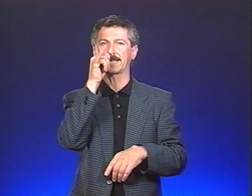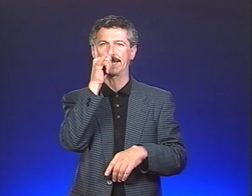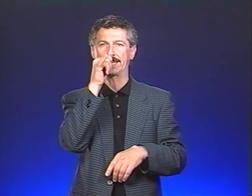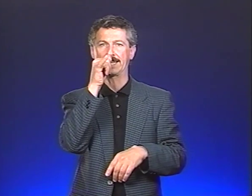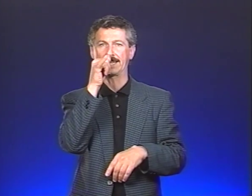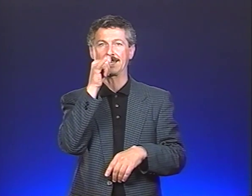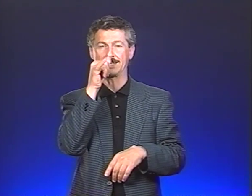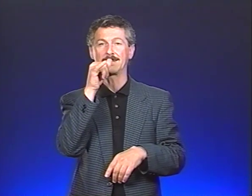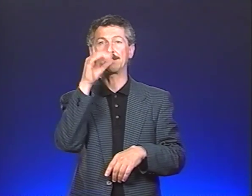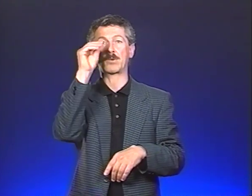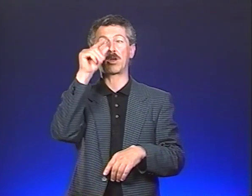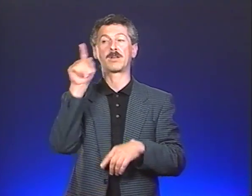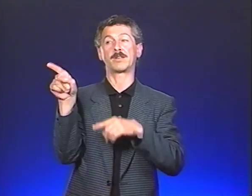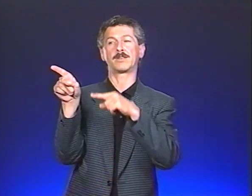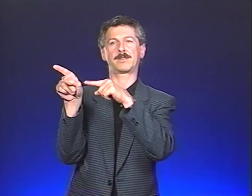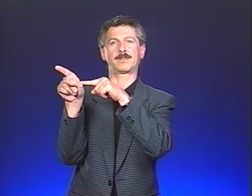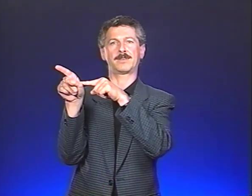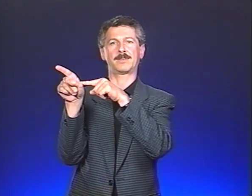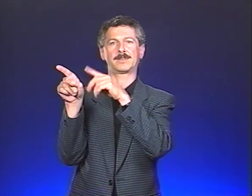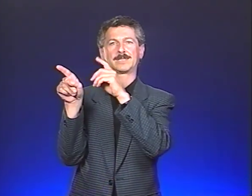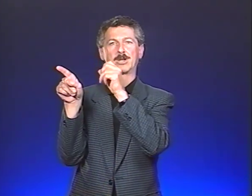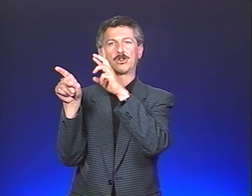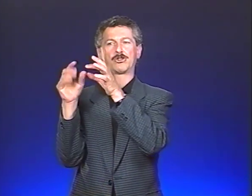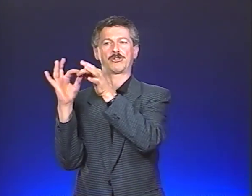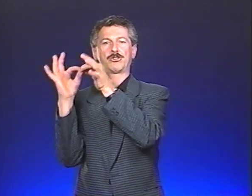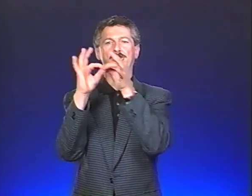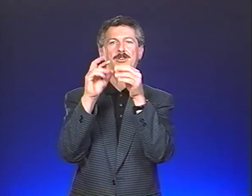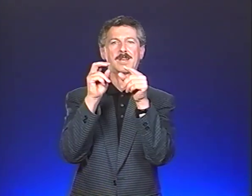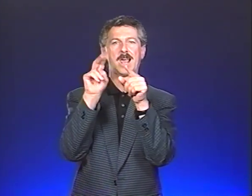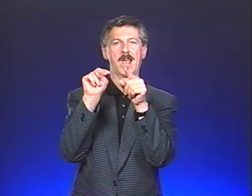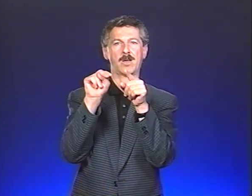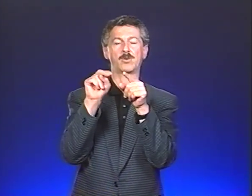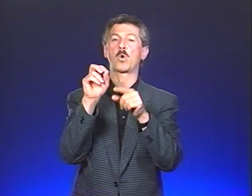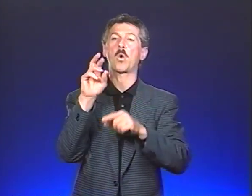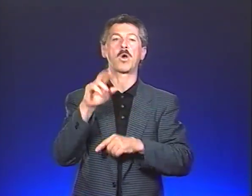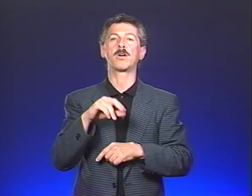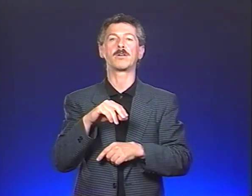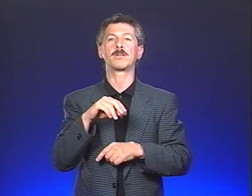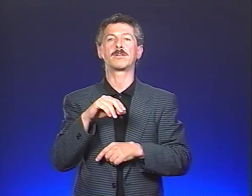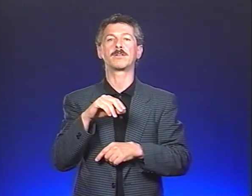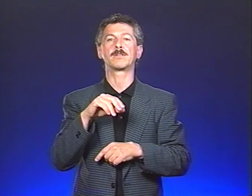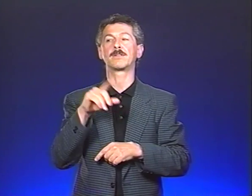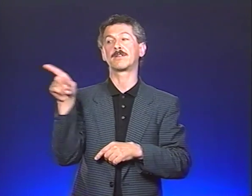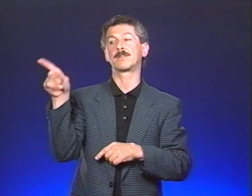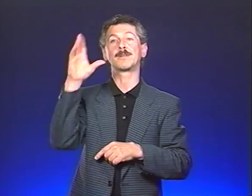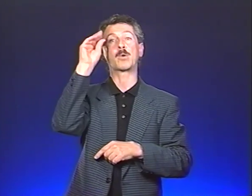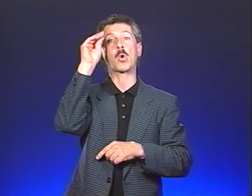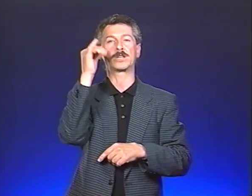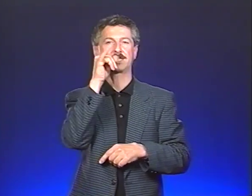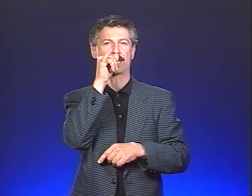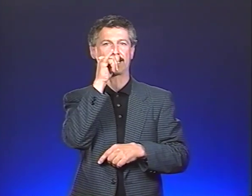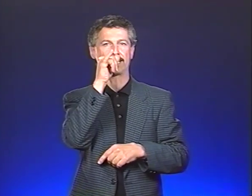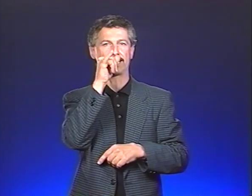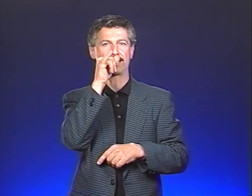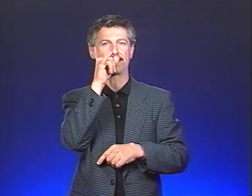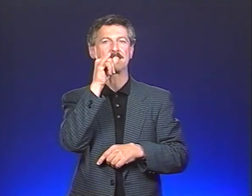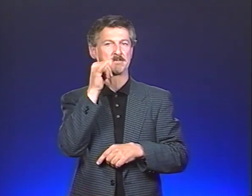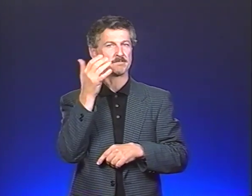nouns. In the sentence, "The boy is silly," I add this determiner, which relates to the noun boy. I can also sign the sentence this